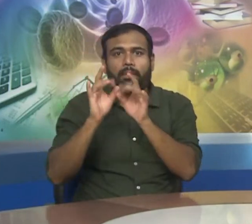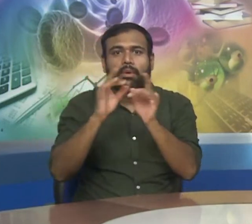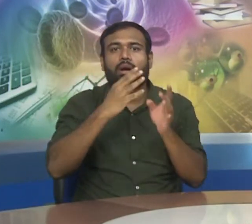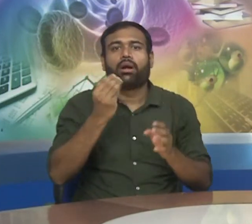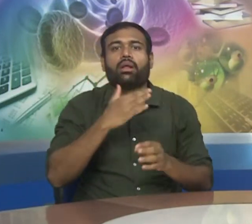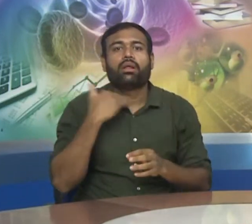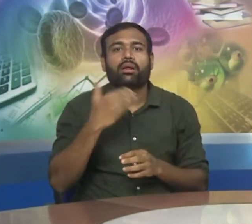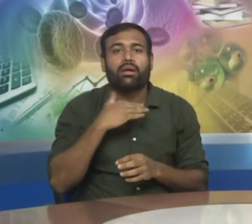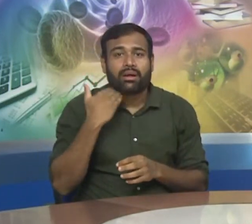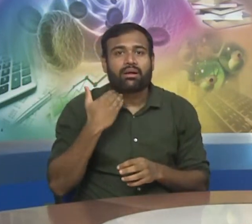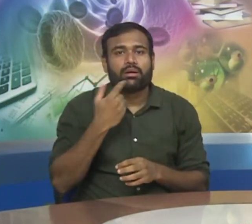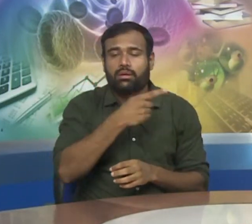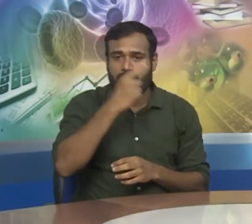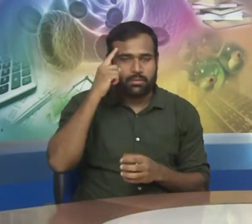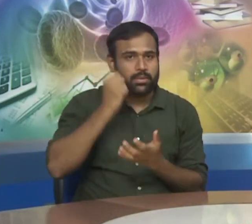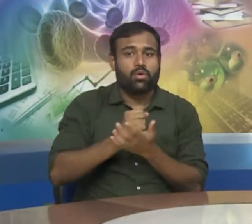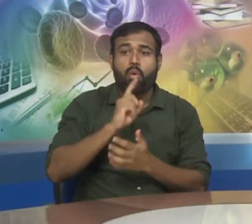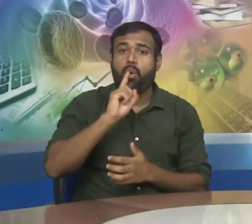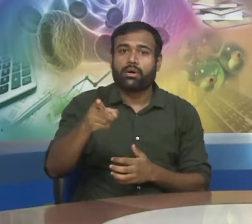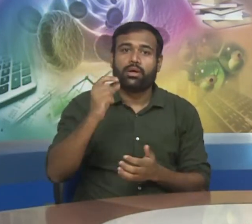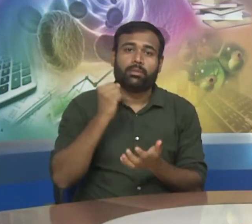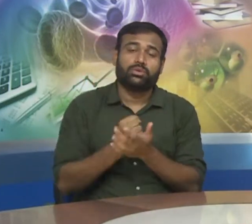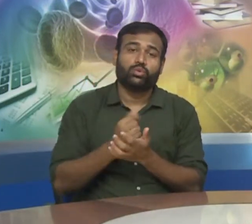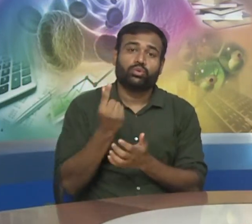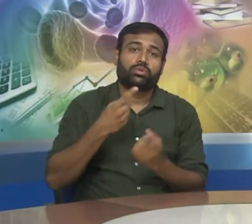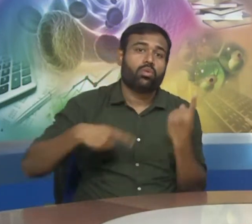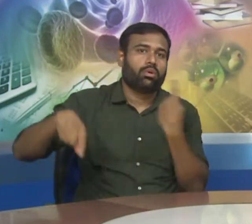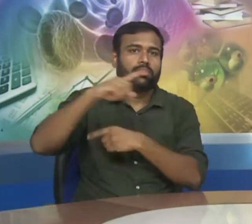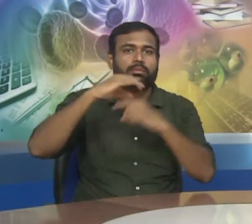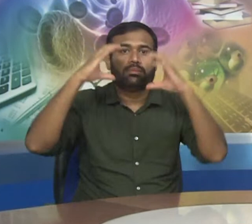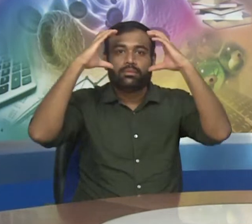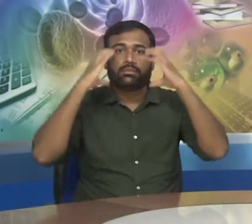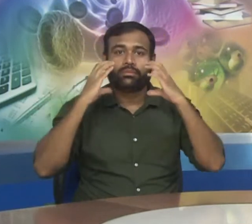users and even the pillion riders.